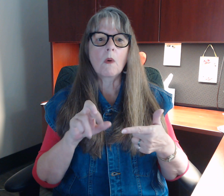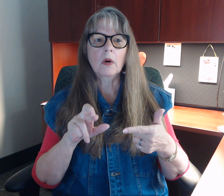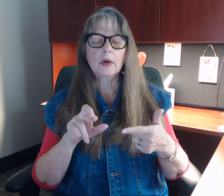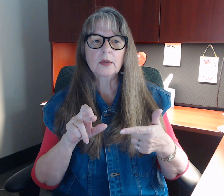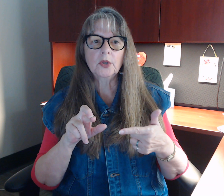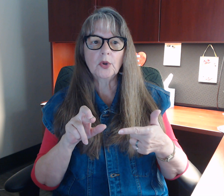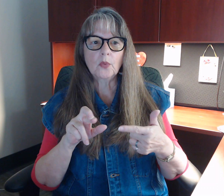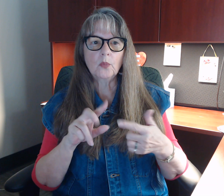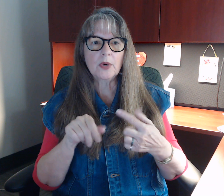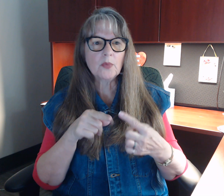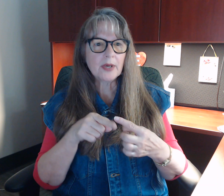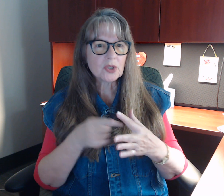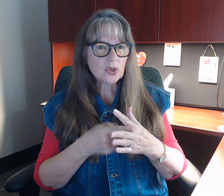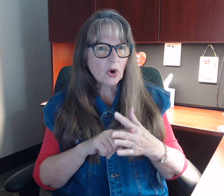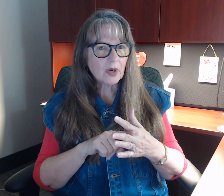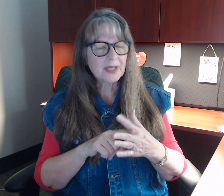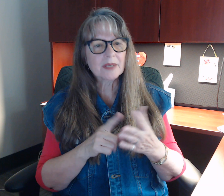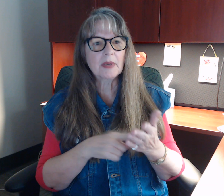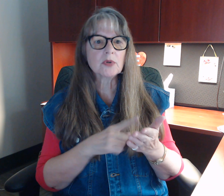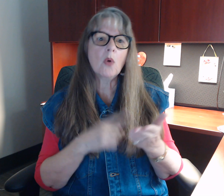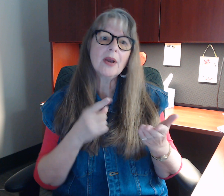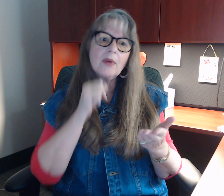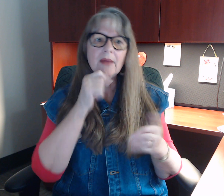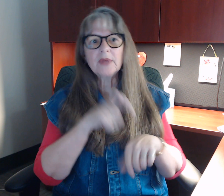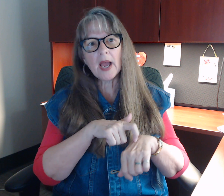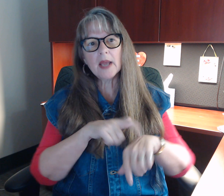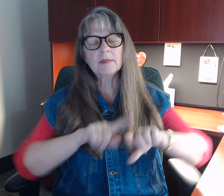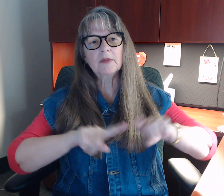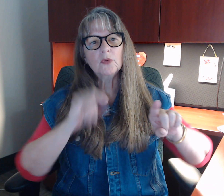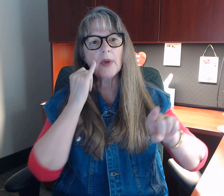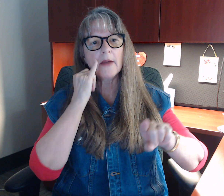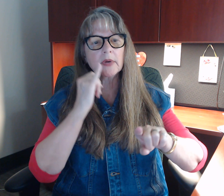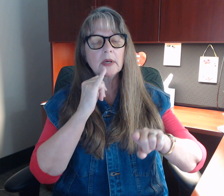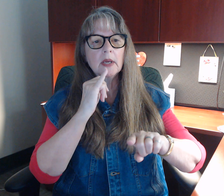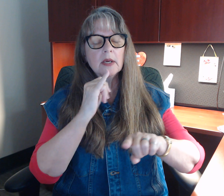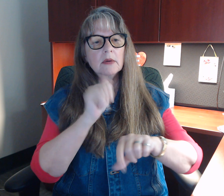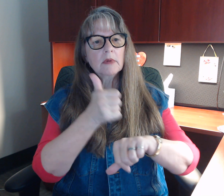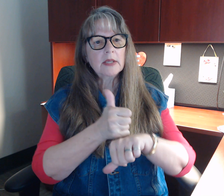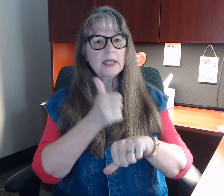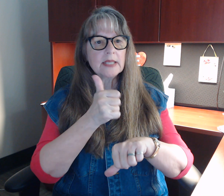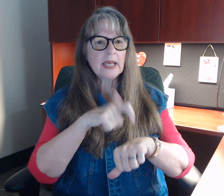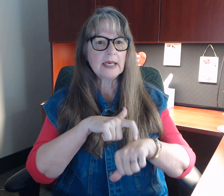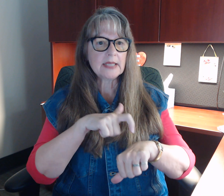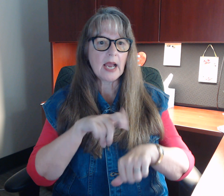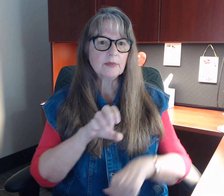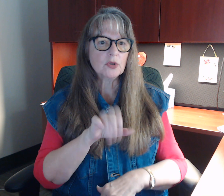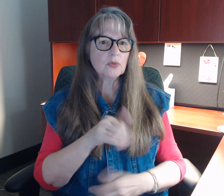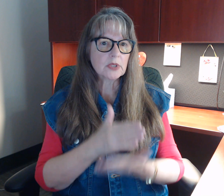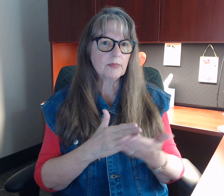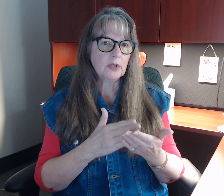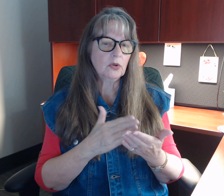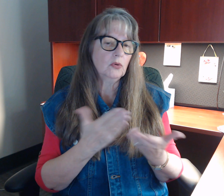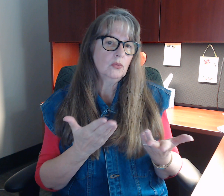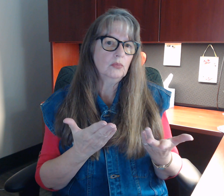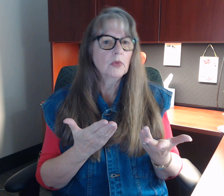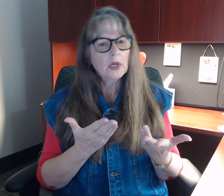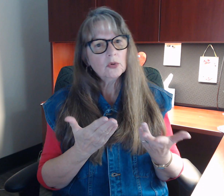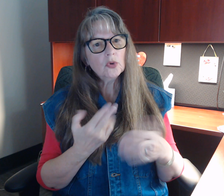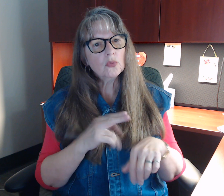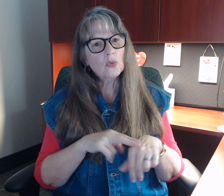or, when do I start? Because sometimes, I don't have time. But if you have a designated time to do something, you don't normally